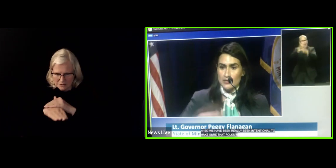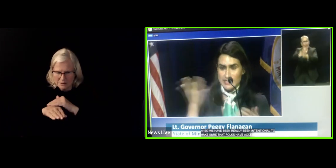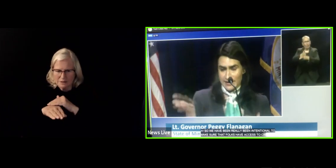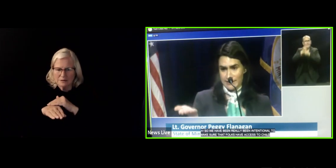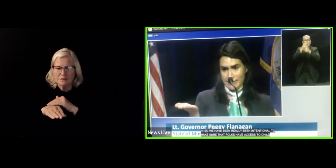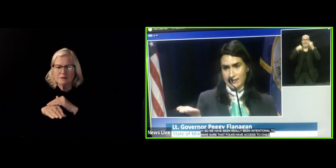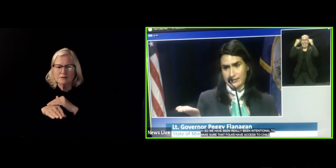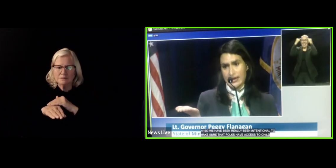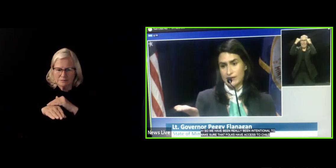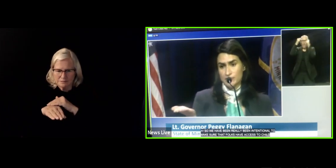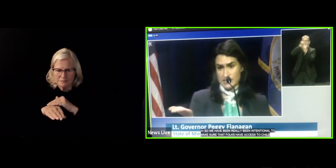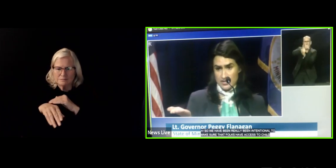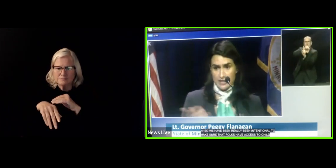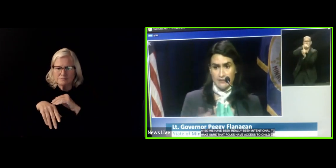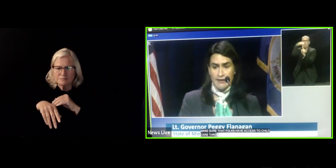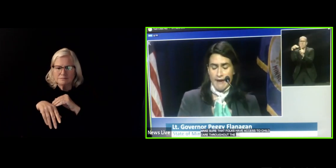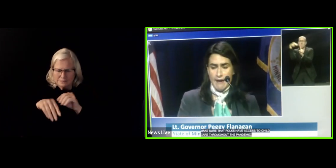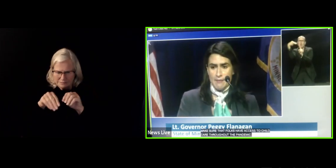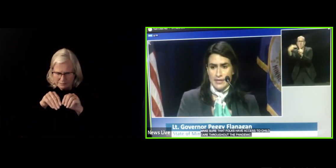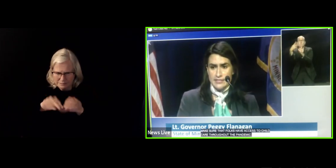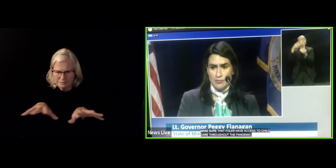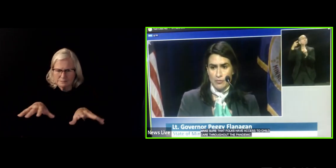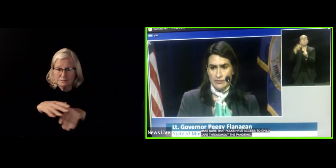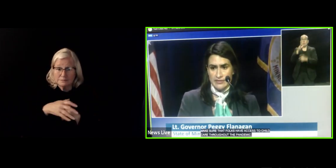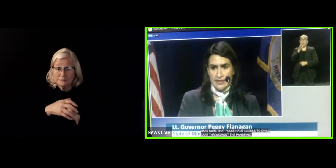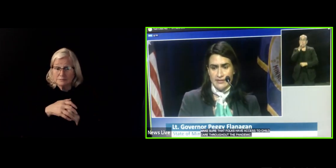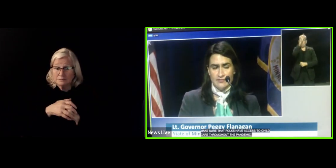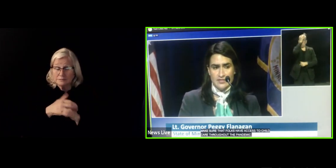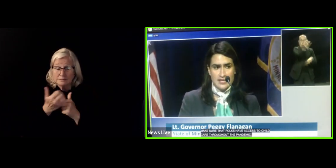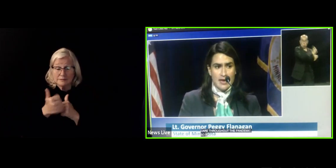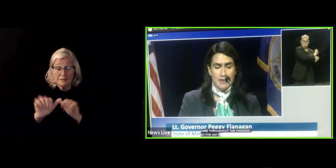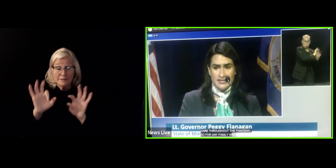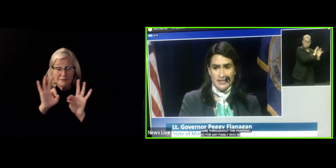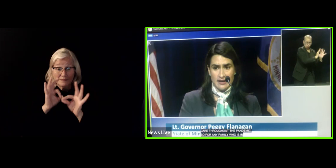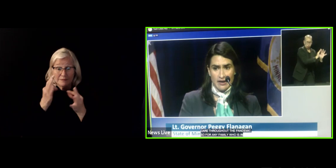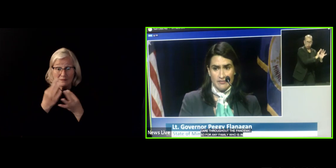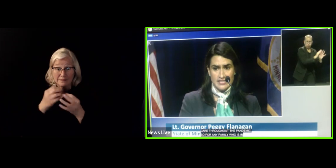who is in that kind of position, it's important that they visit